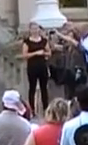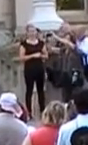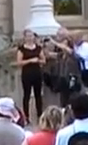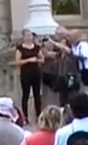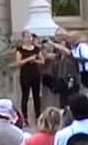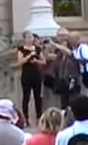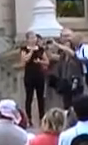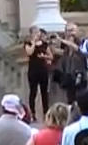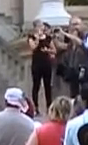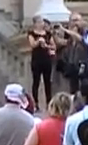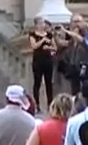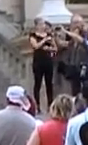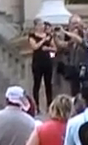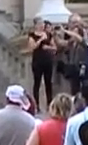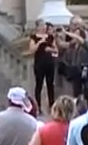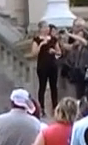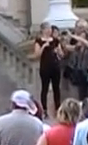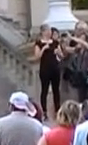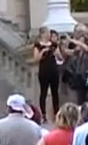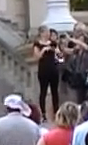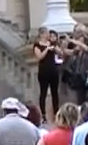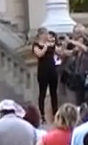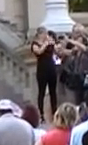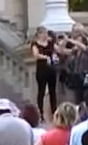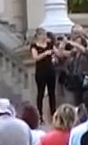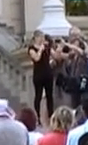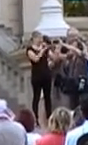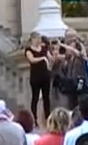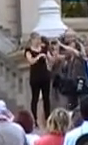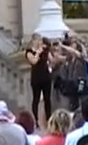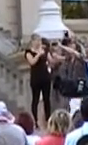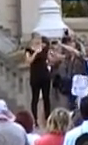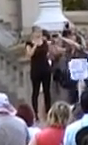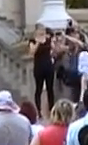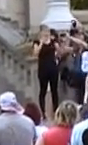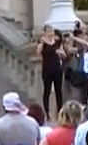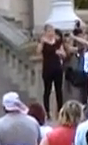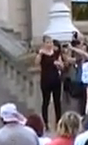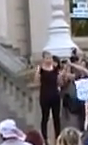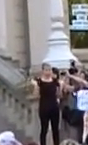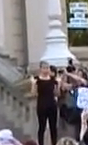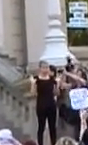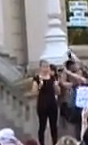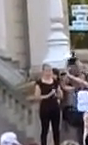We shouldn't be legislating vaginas if you can't say vagina.